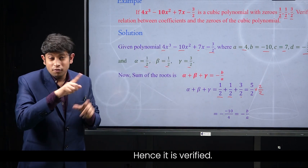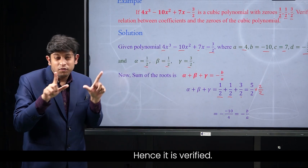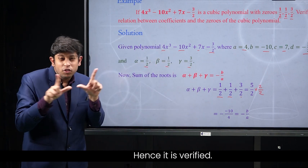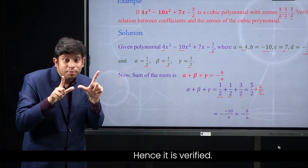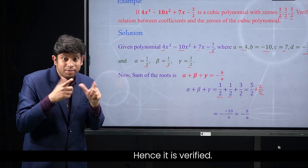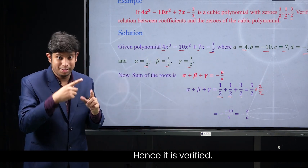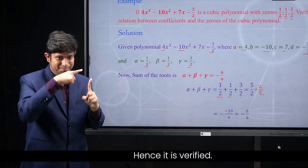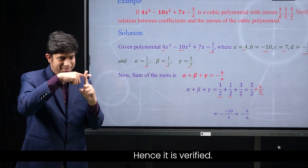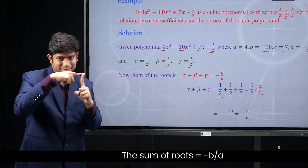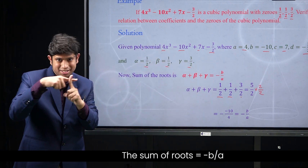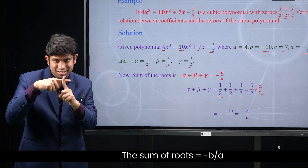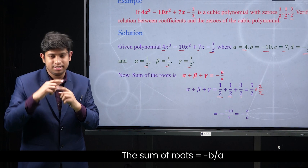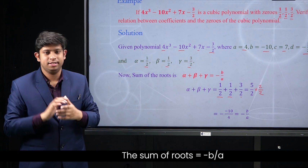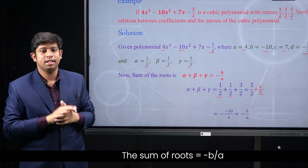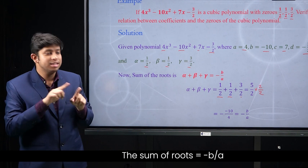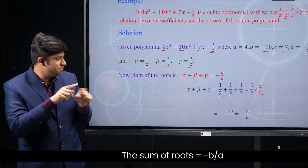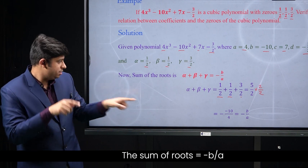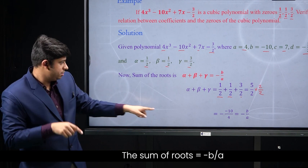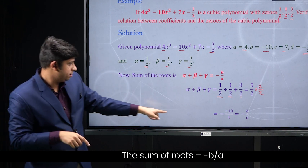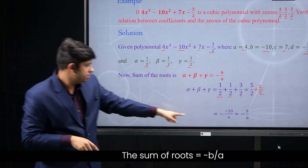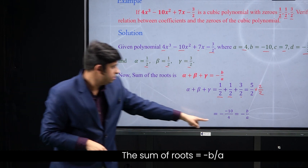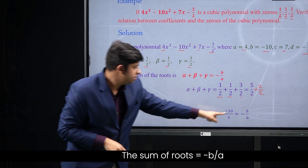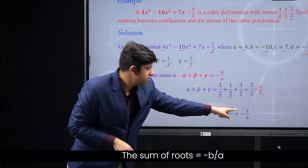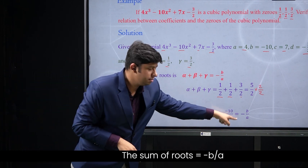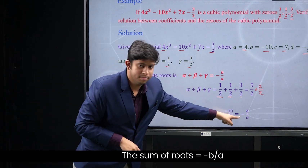Hence it is verified that sum of roots is equal to minus b by a.